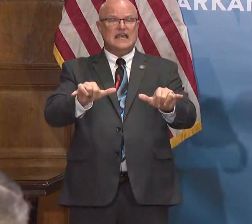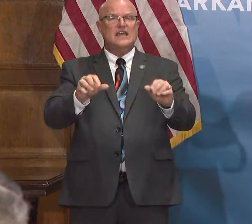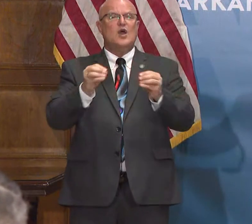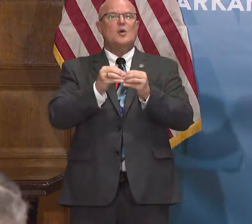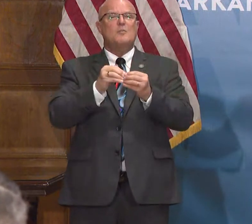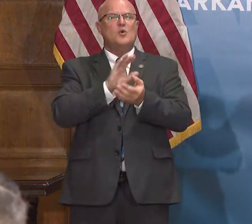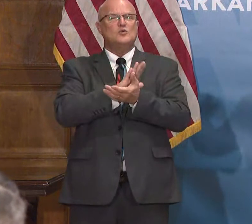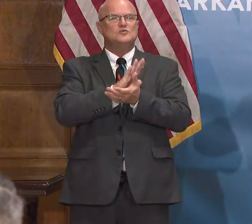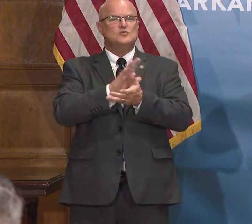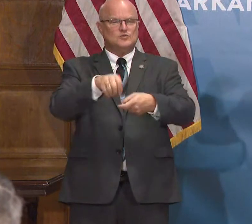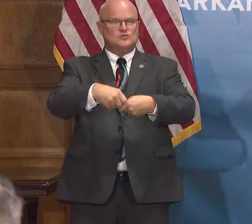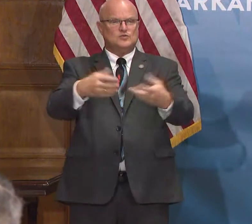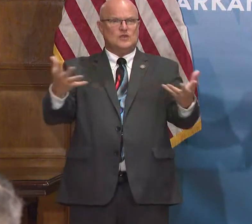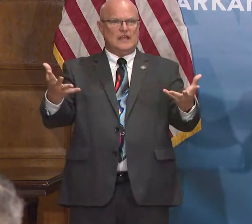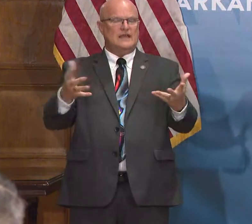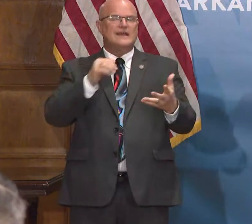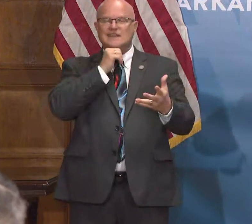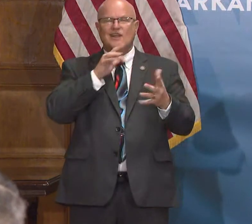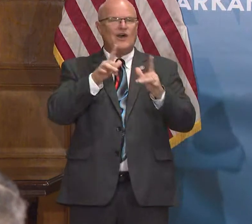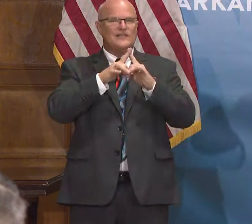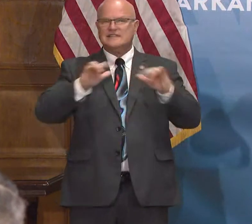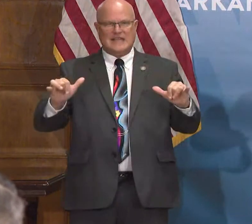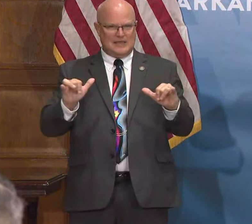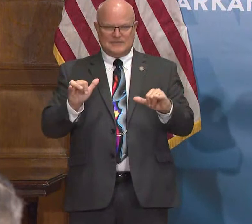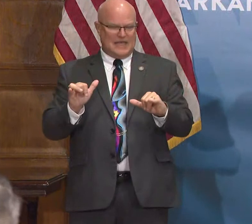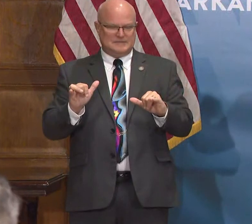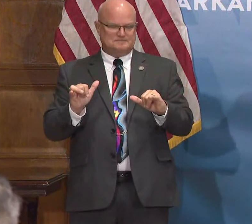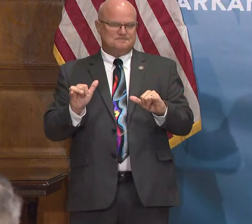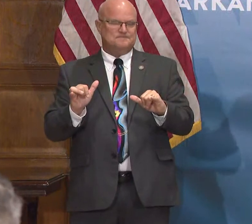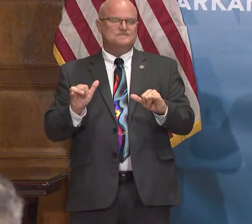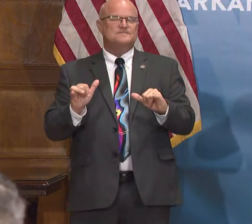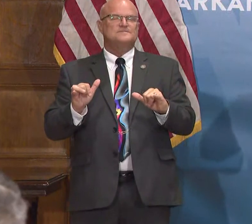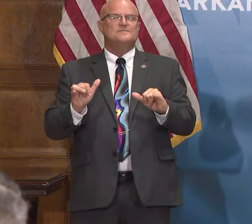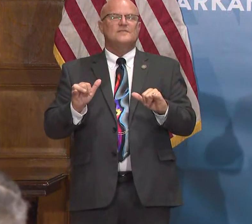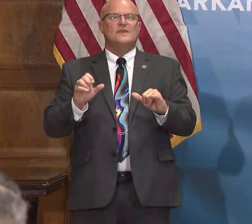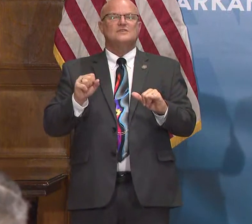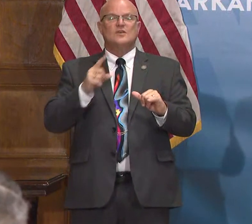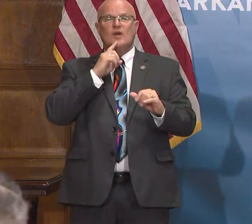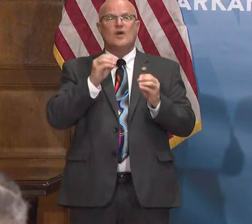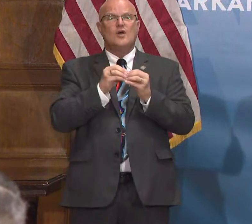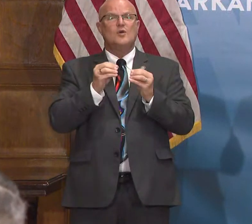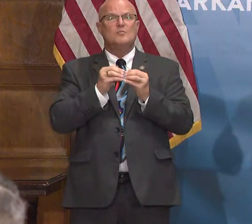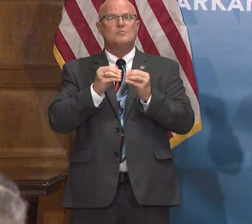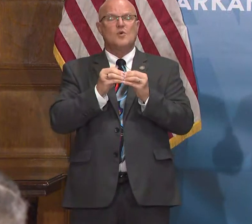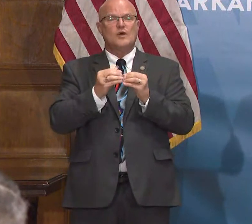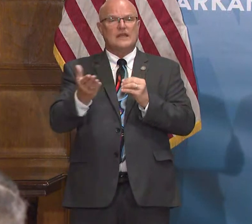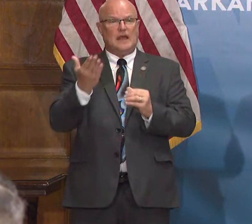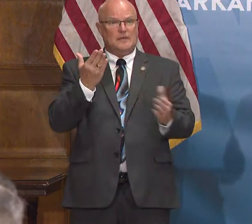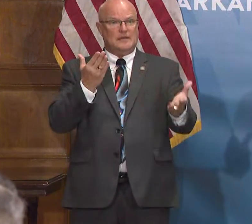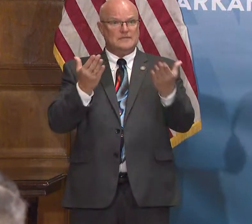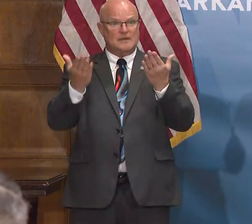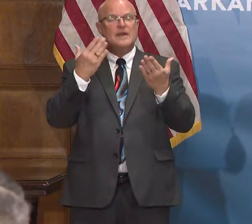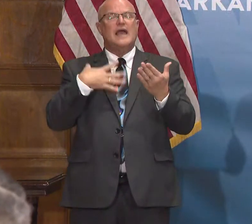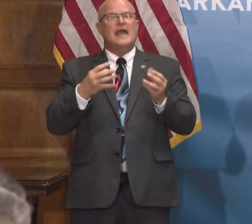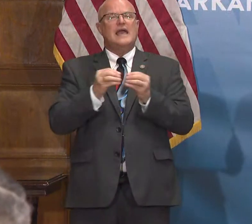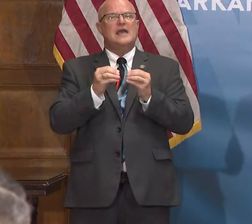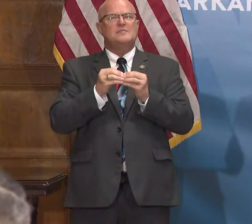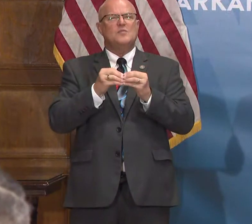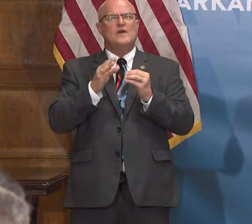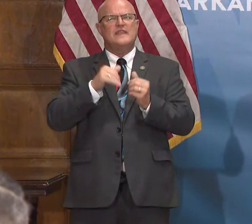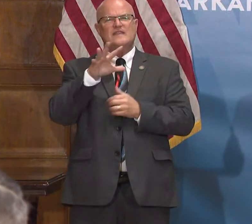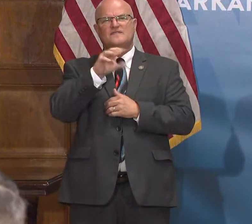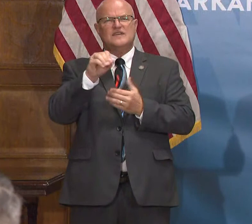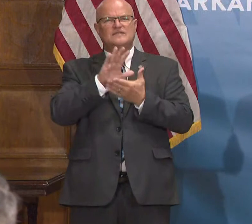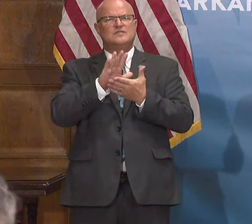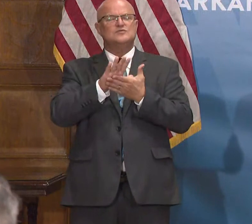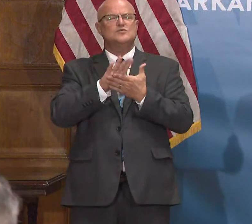are rolling it out. They didn't all roll out, start from the starting gate at the same time. So there are more coming on. And there are a little bit over 50